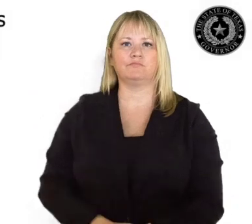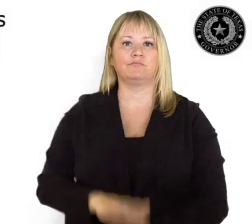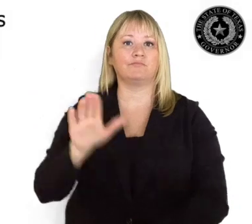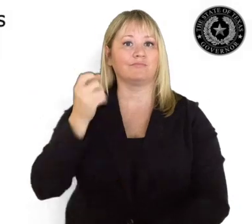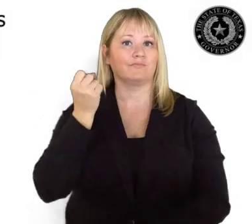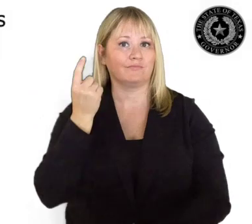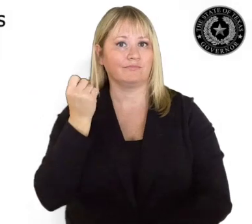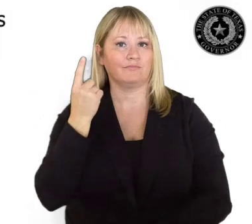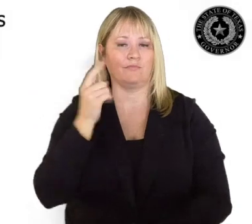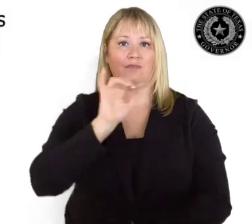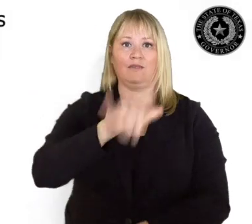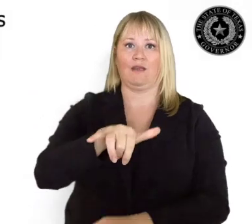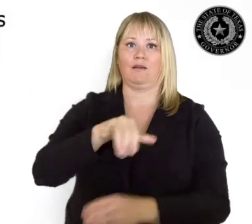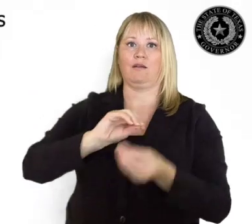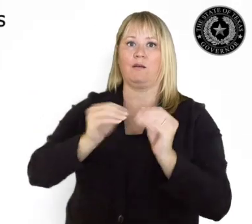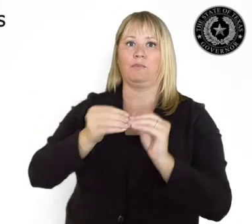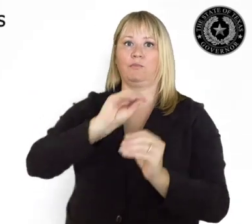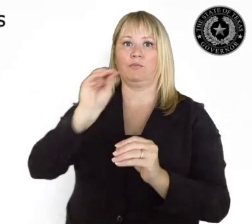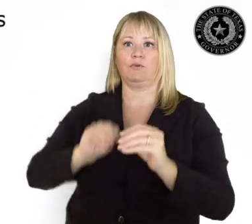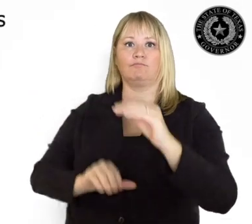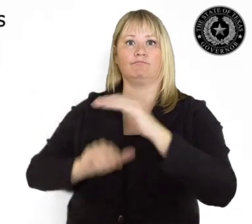workers.